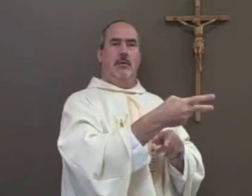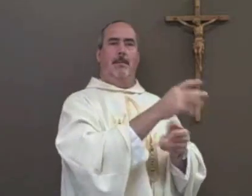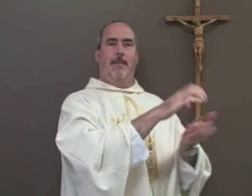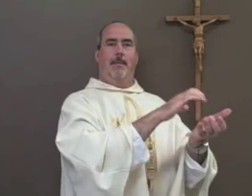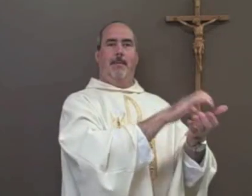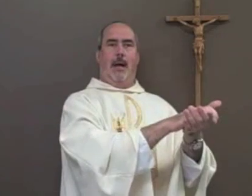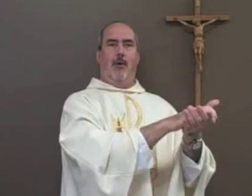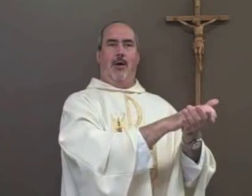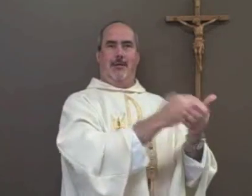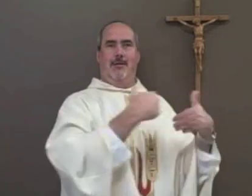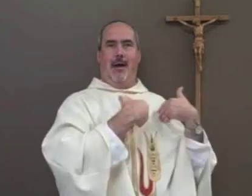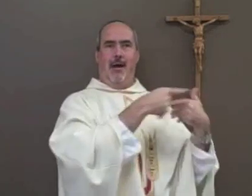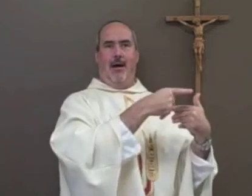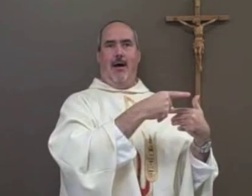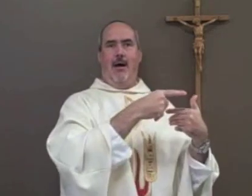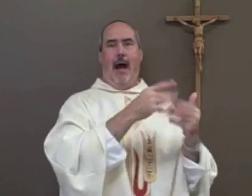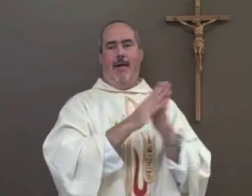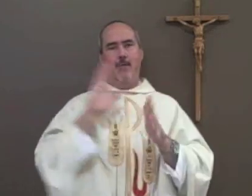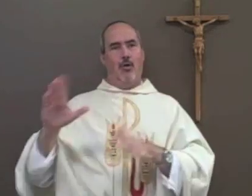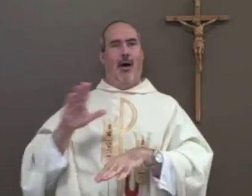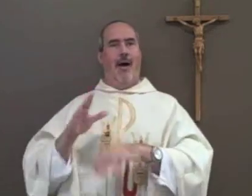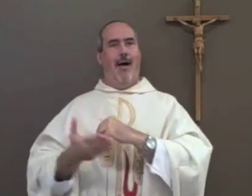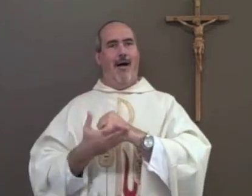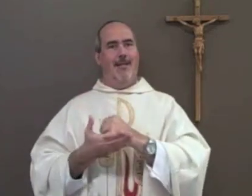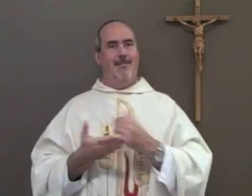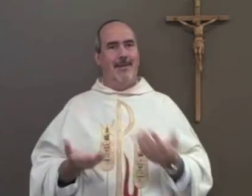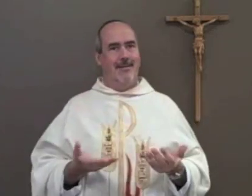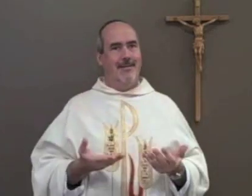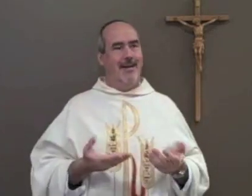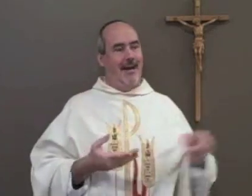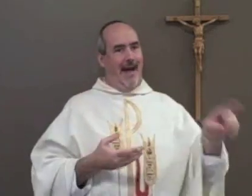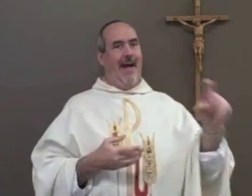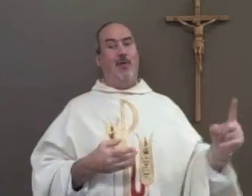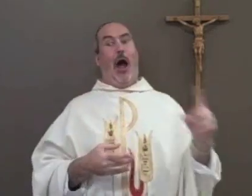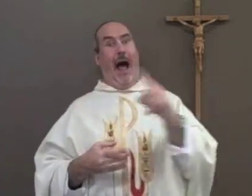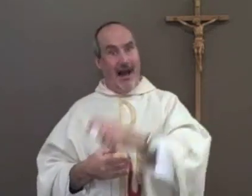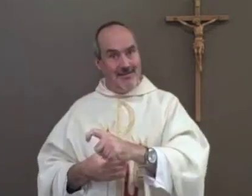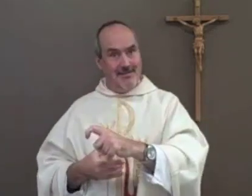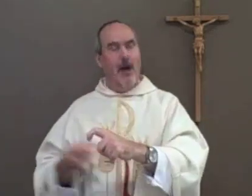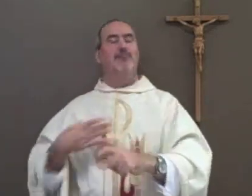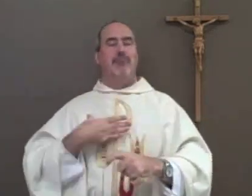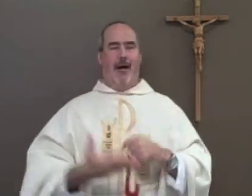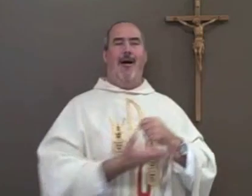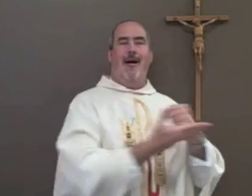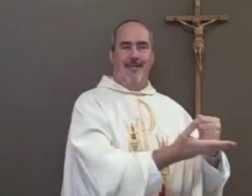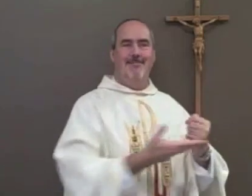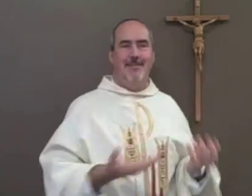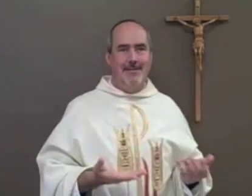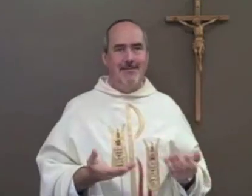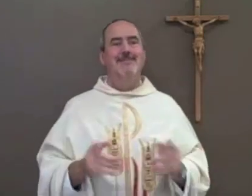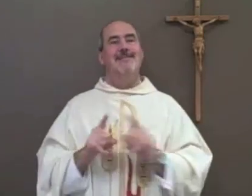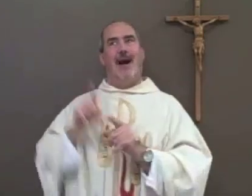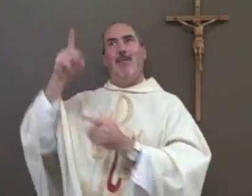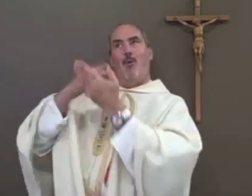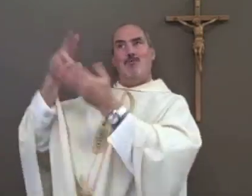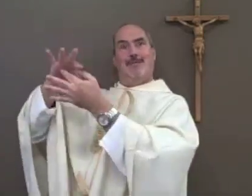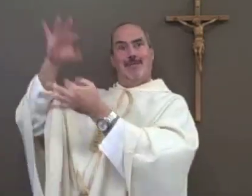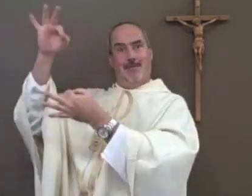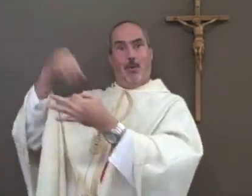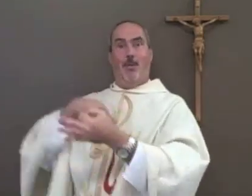can't force the newly married couple to ask for their help. The young couple has to ask before the older couple can be willing to